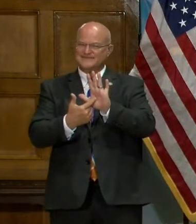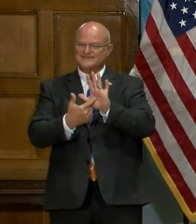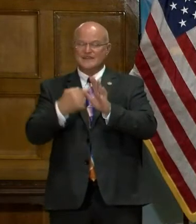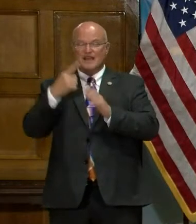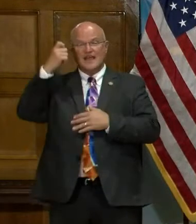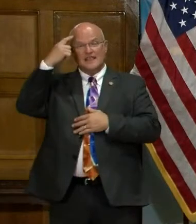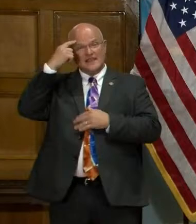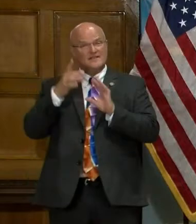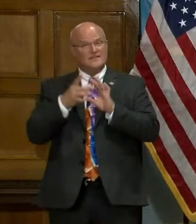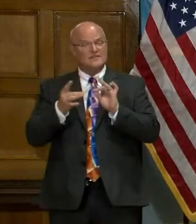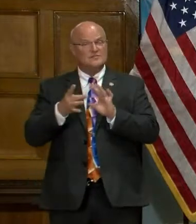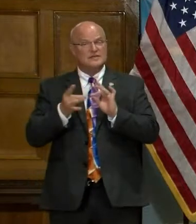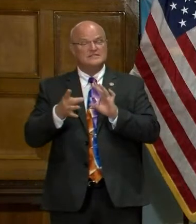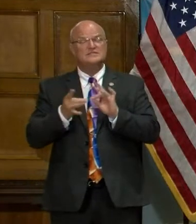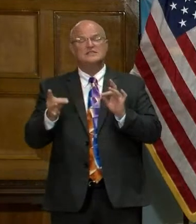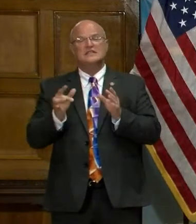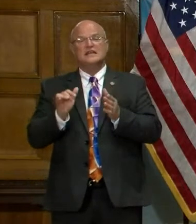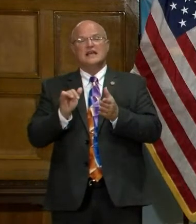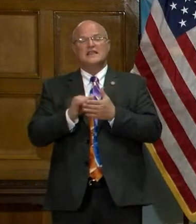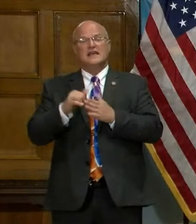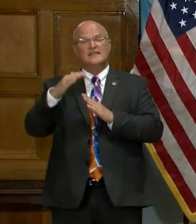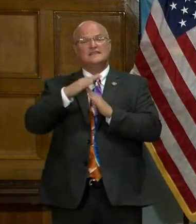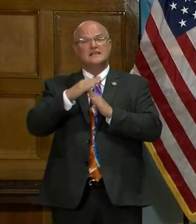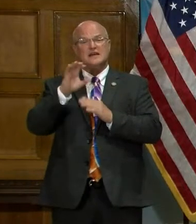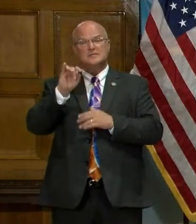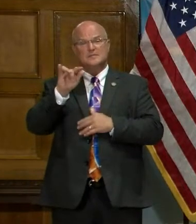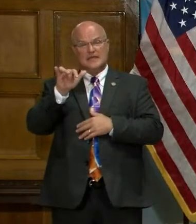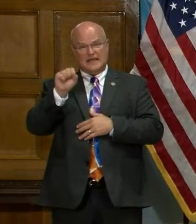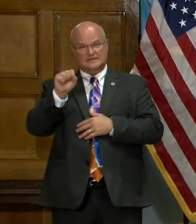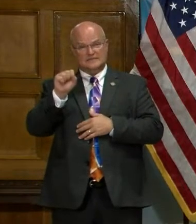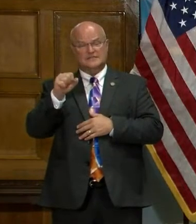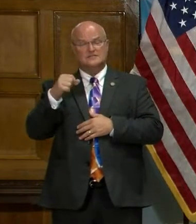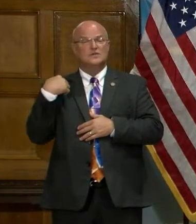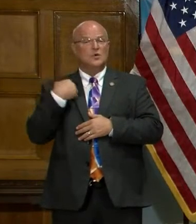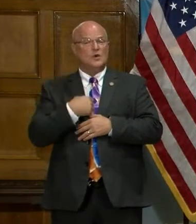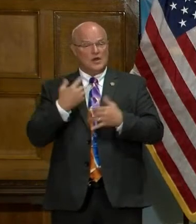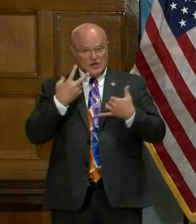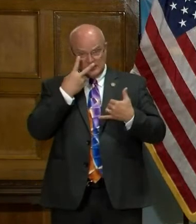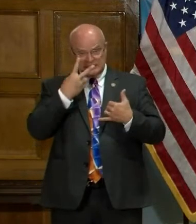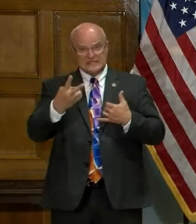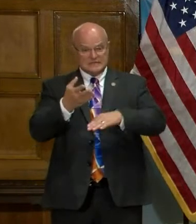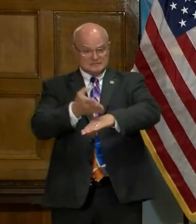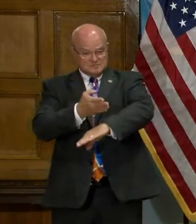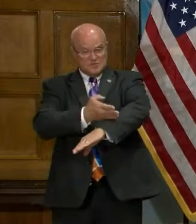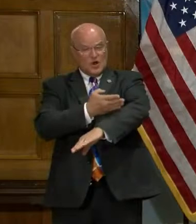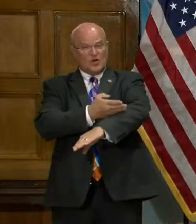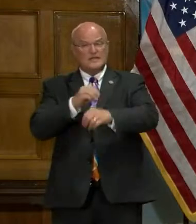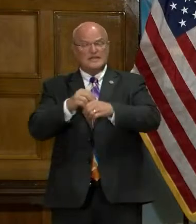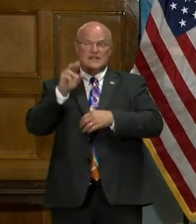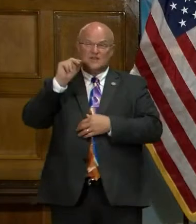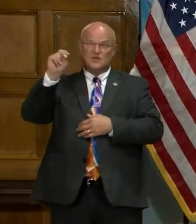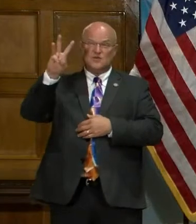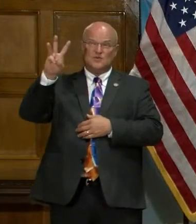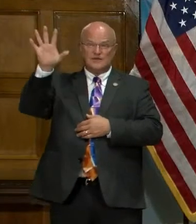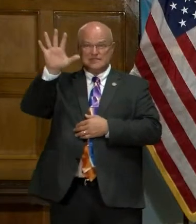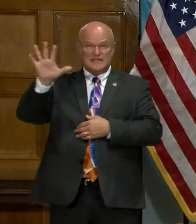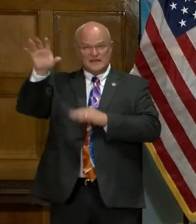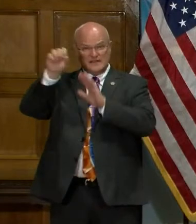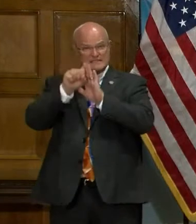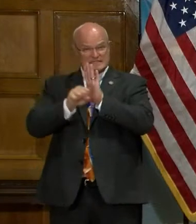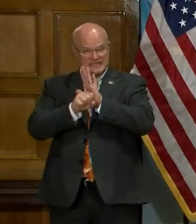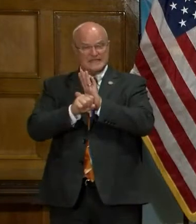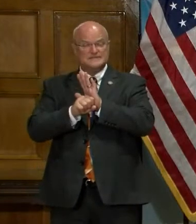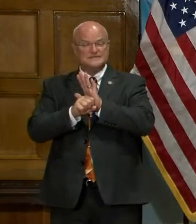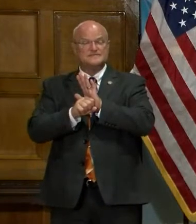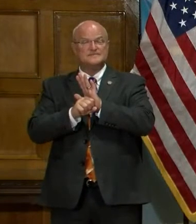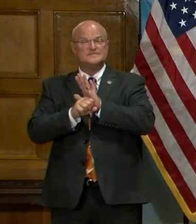The Governor did mention the top counties. We are seeing progress in the northwest region